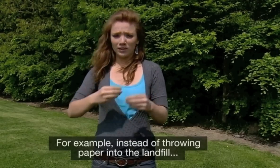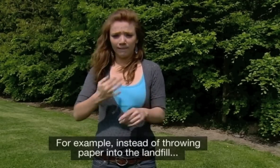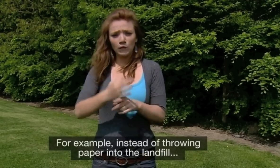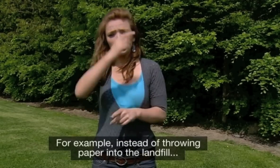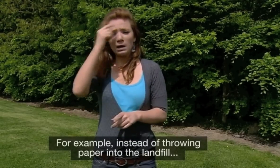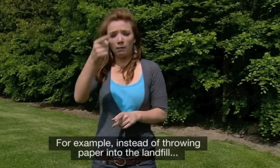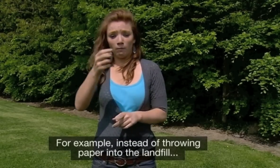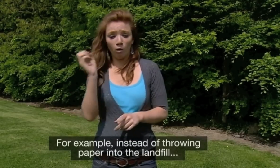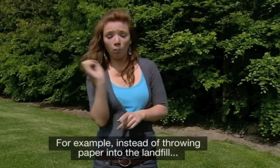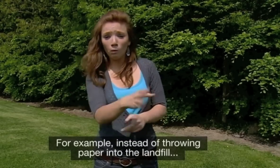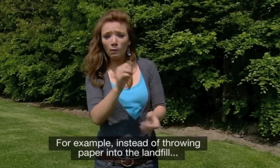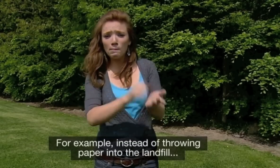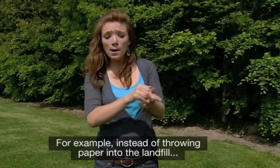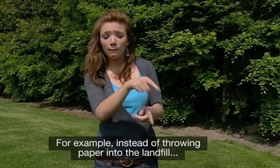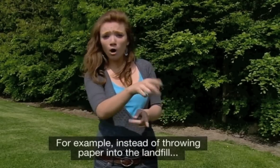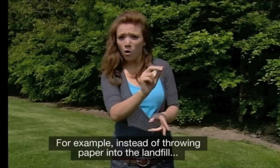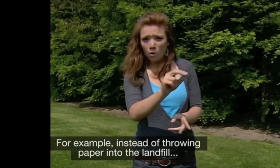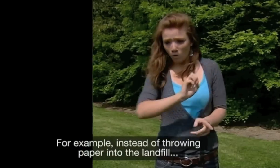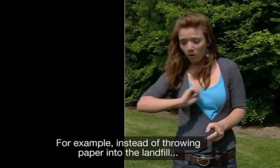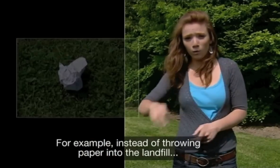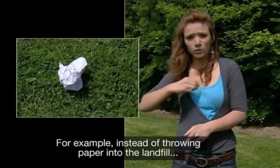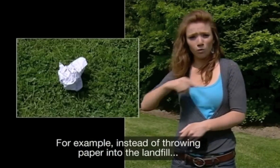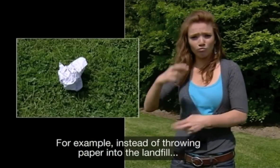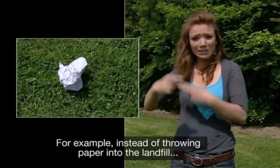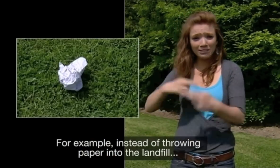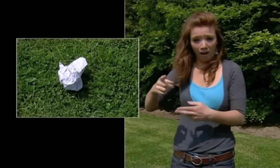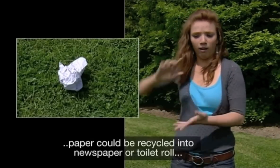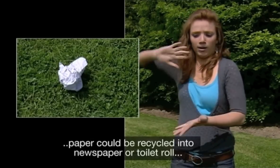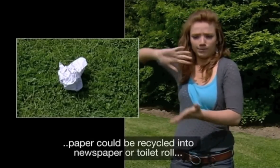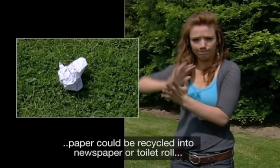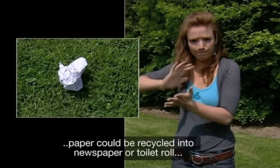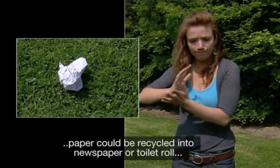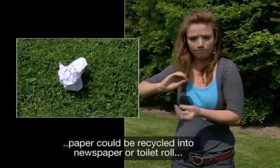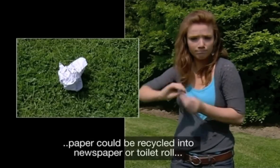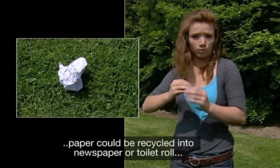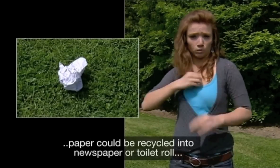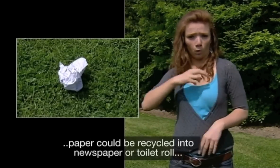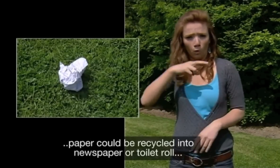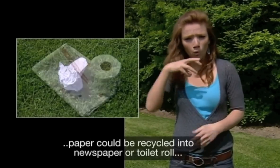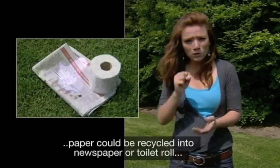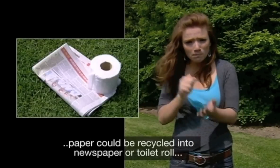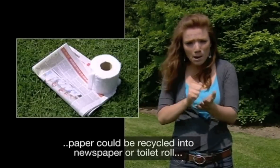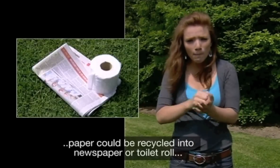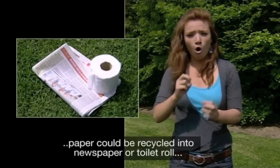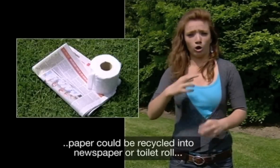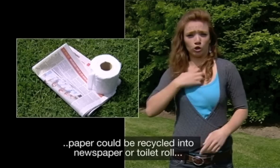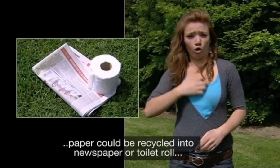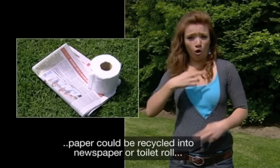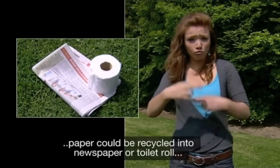example, instead of throwing paper into the landfill, paper could be recycled into newspaper or toilet roll.